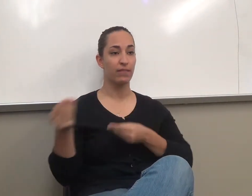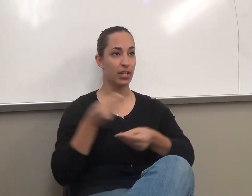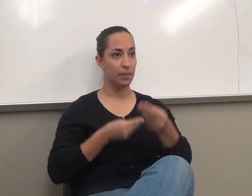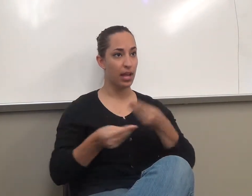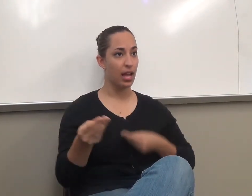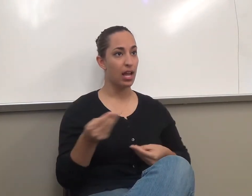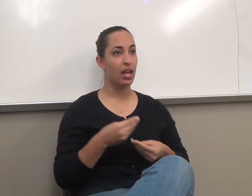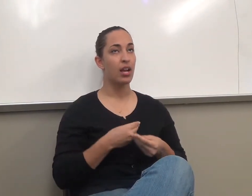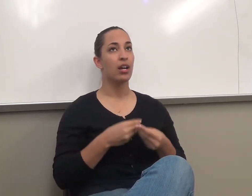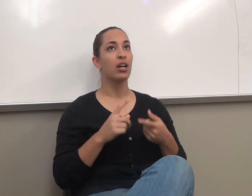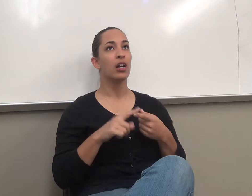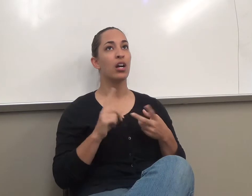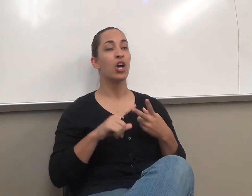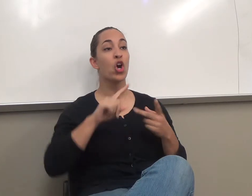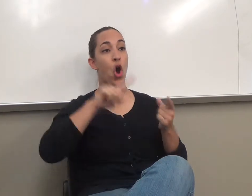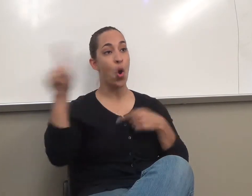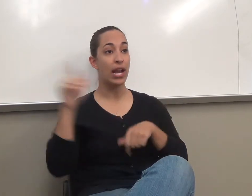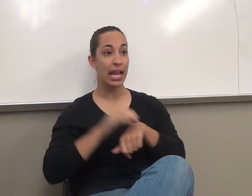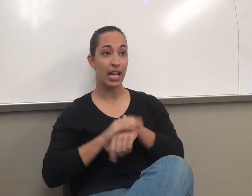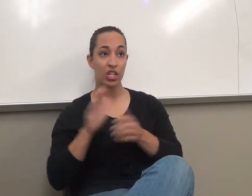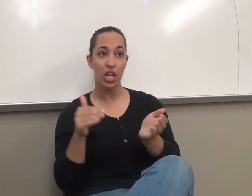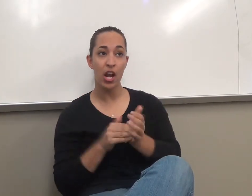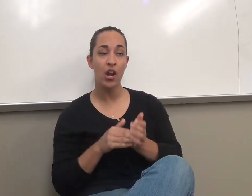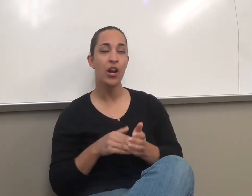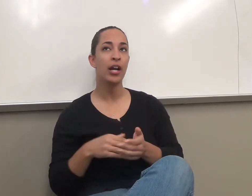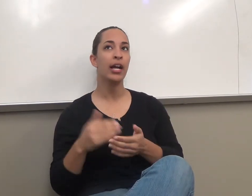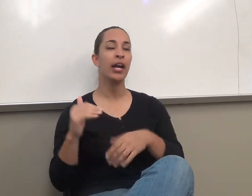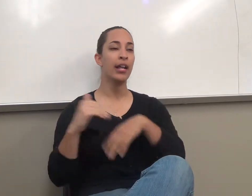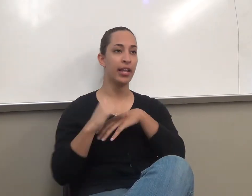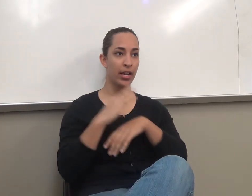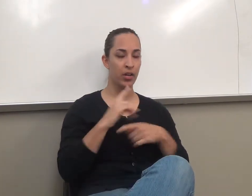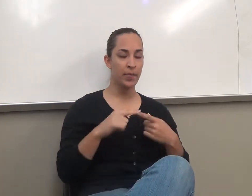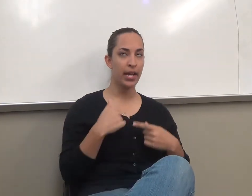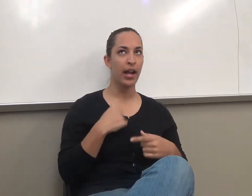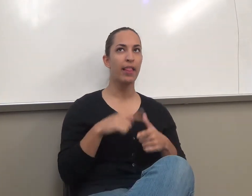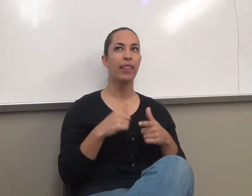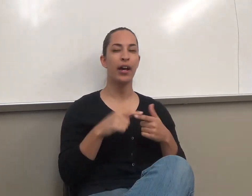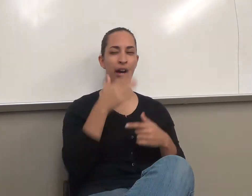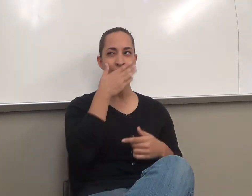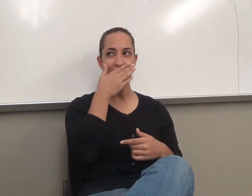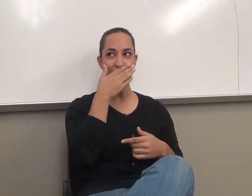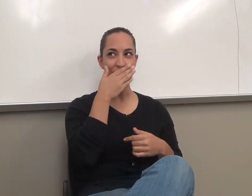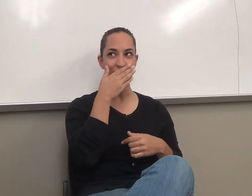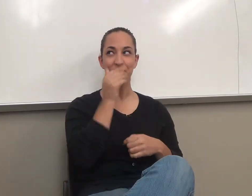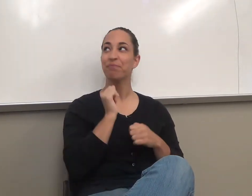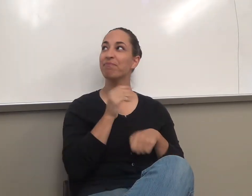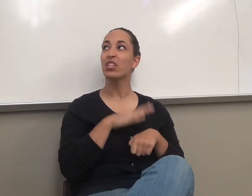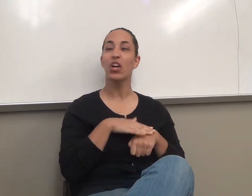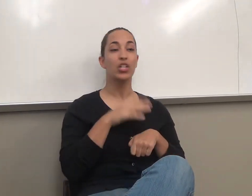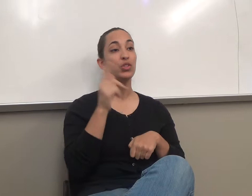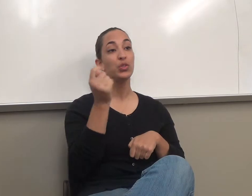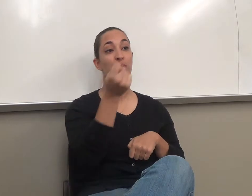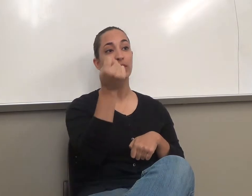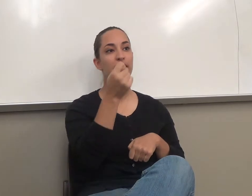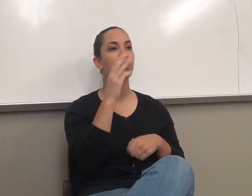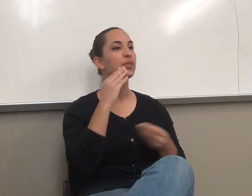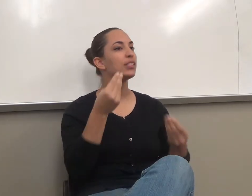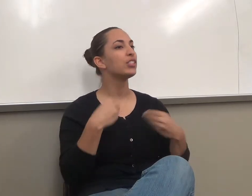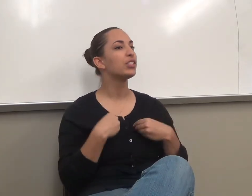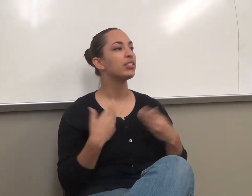Center, send it to me, and then on Tuesday, what are you going to turn in? That's the